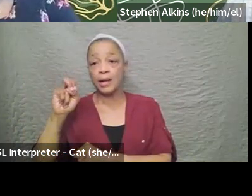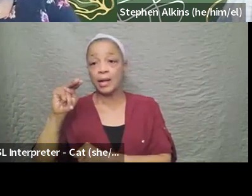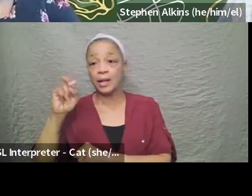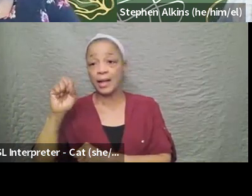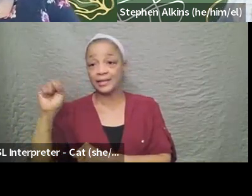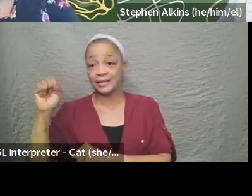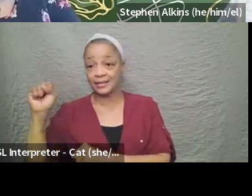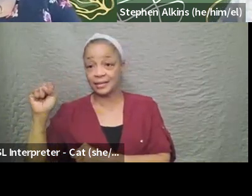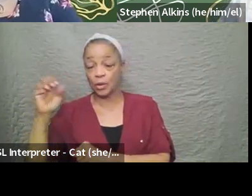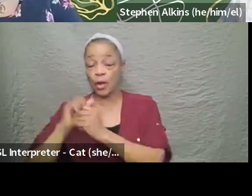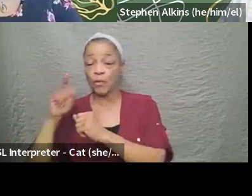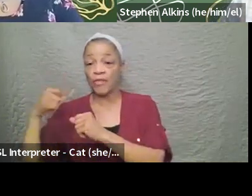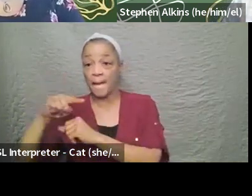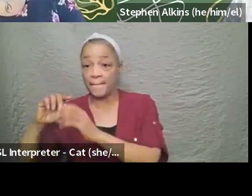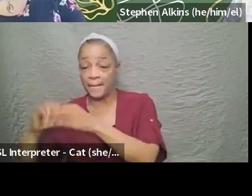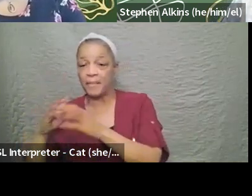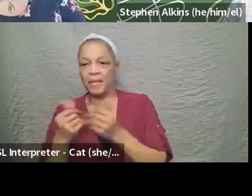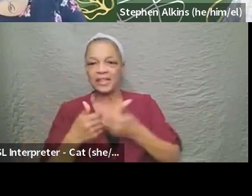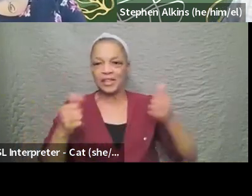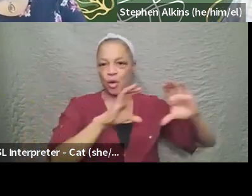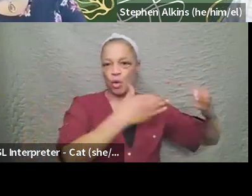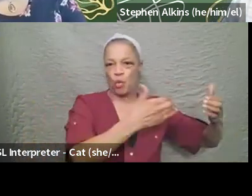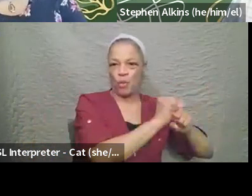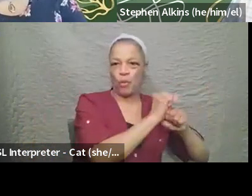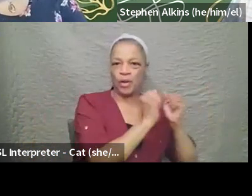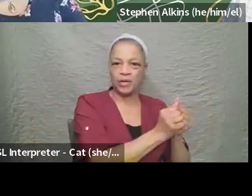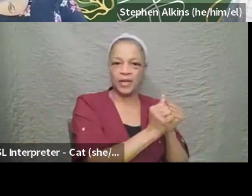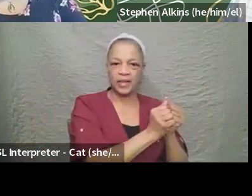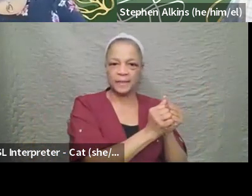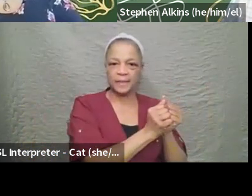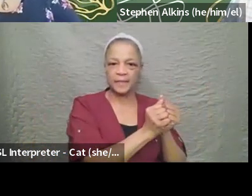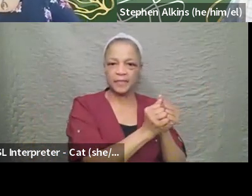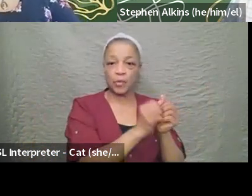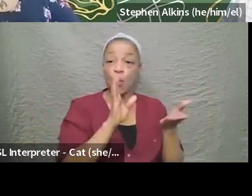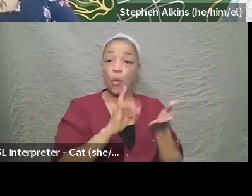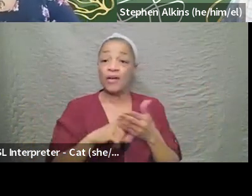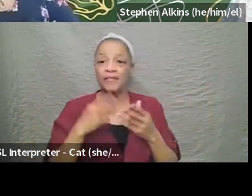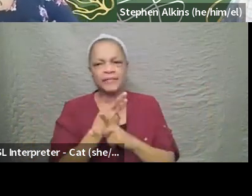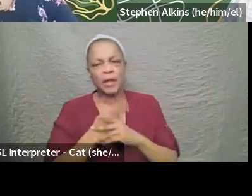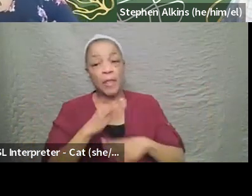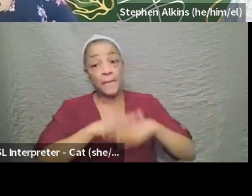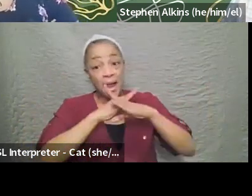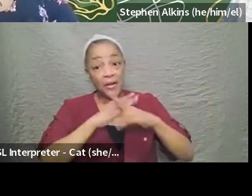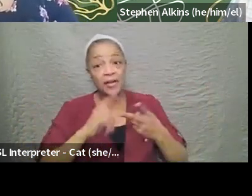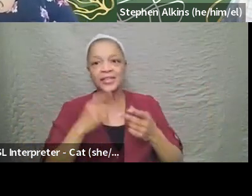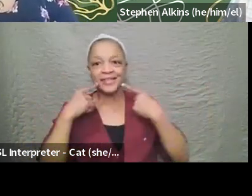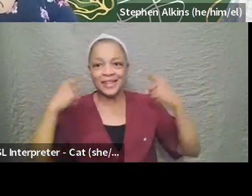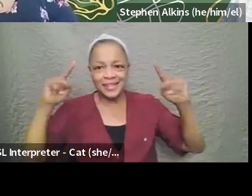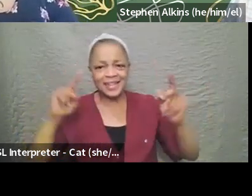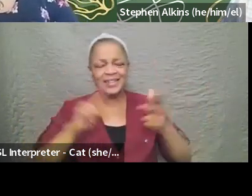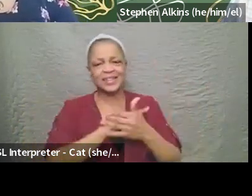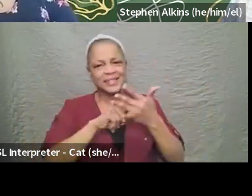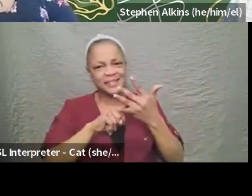might be a separate group that we're working with. What are the barriers? What are your successes? What do you have to say?